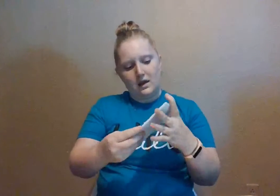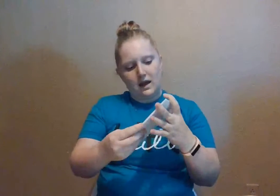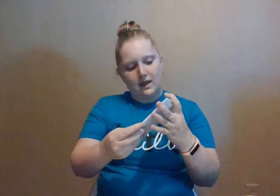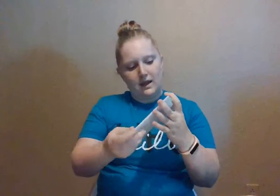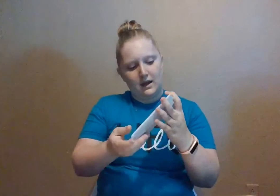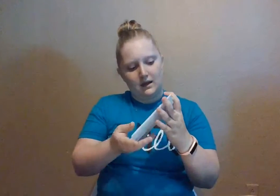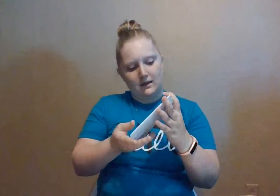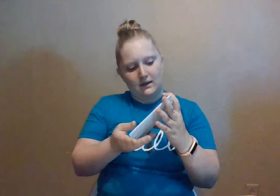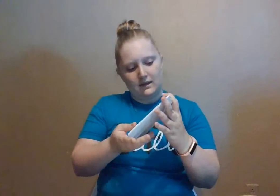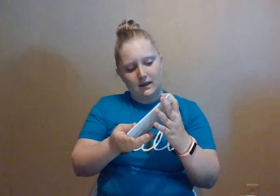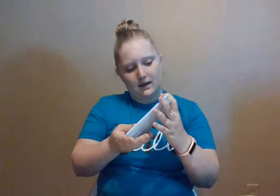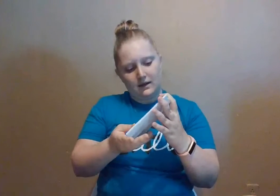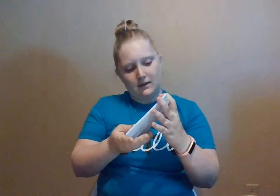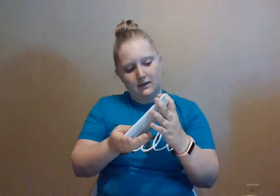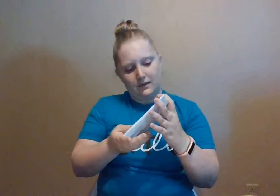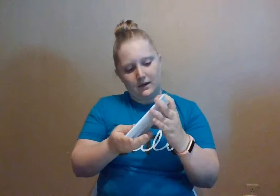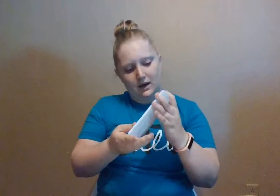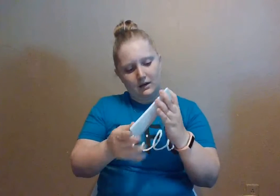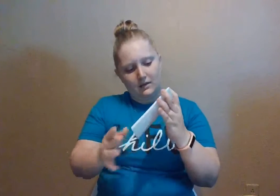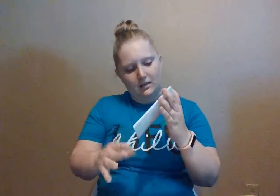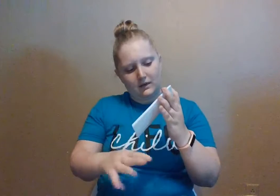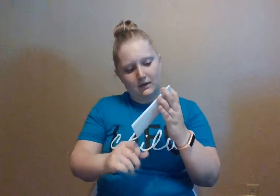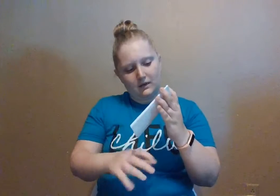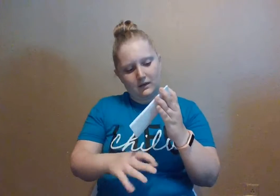And that is the sign for octopus.